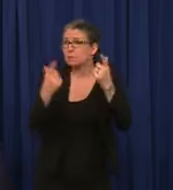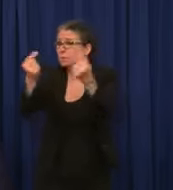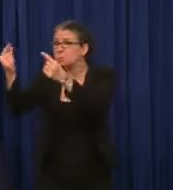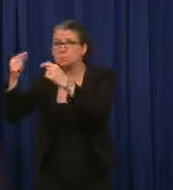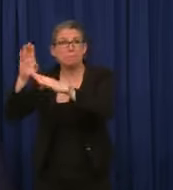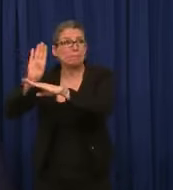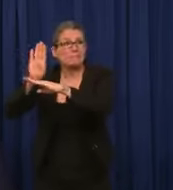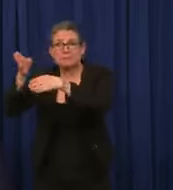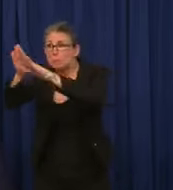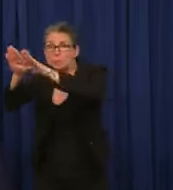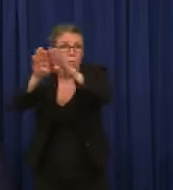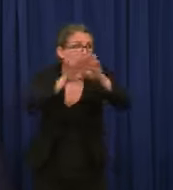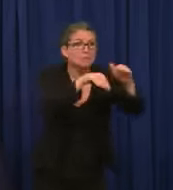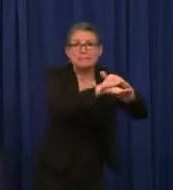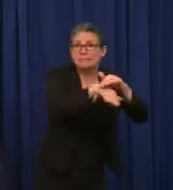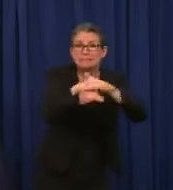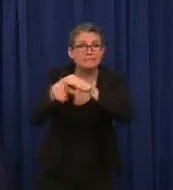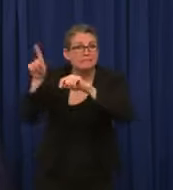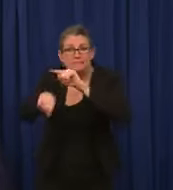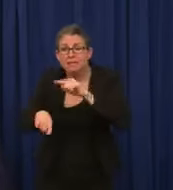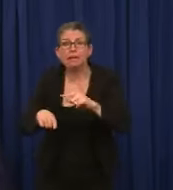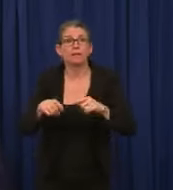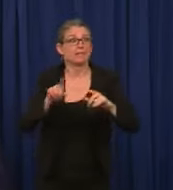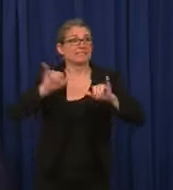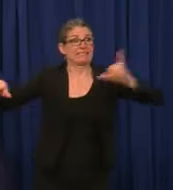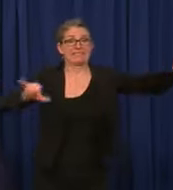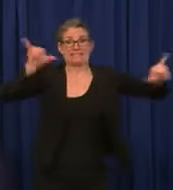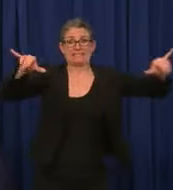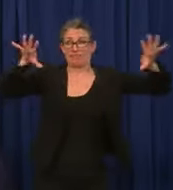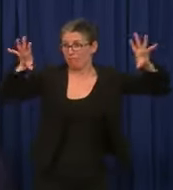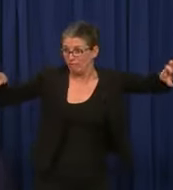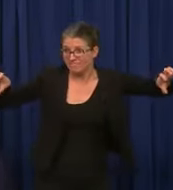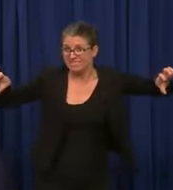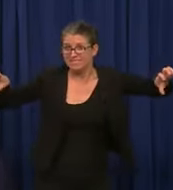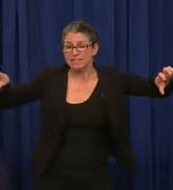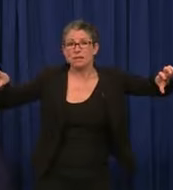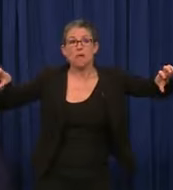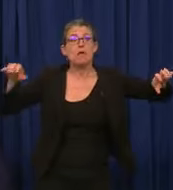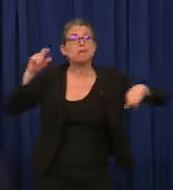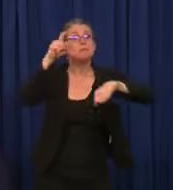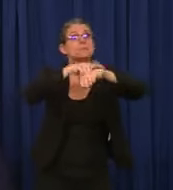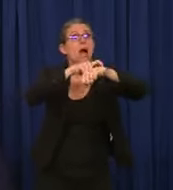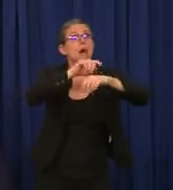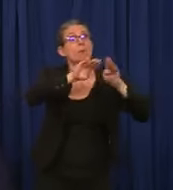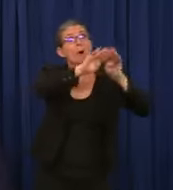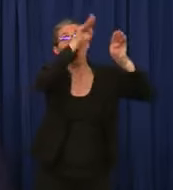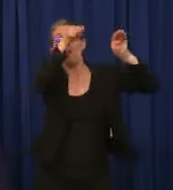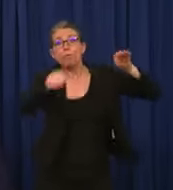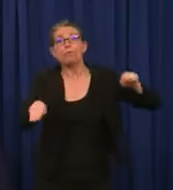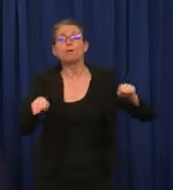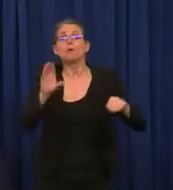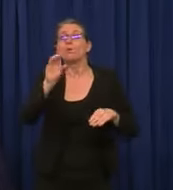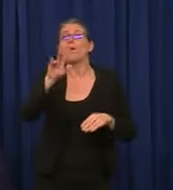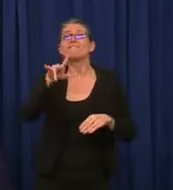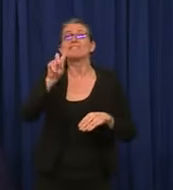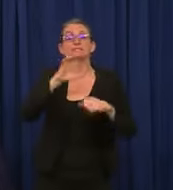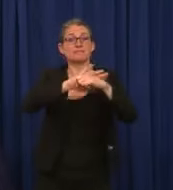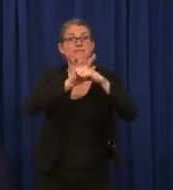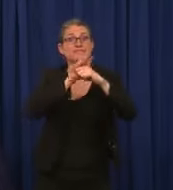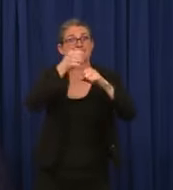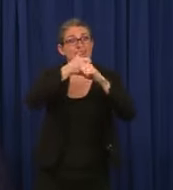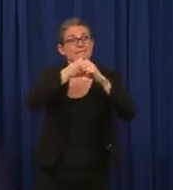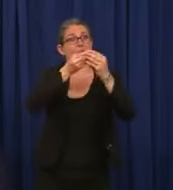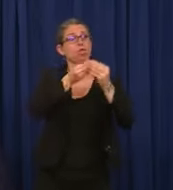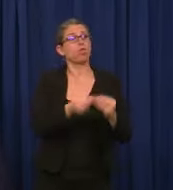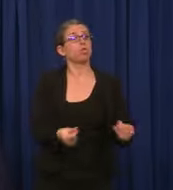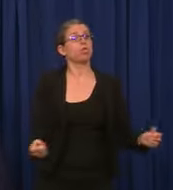driven by the data. So there's not necessarily a date under which we will say, we're all done, everyone. We're going to continue